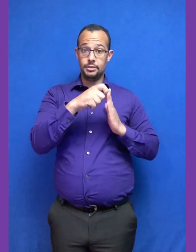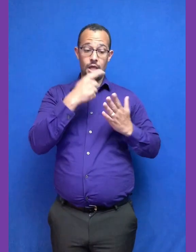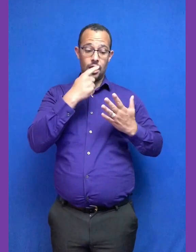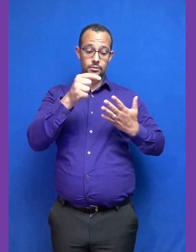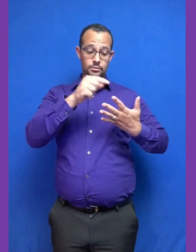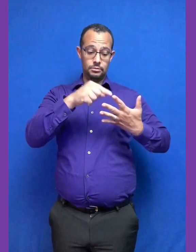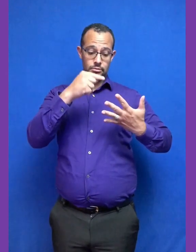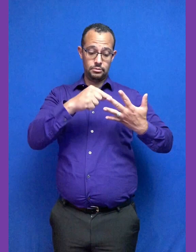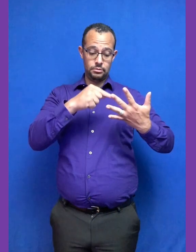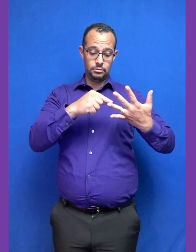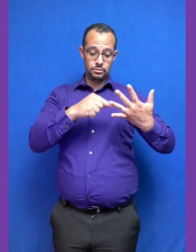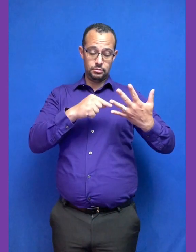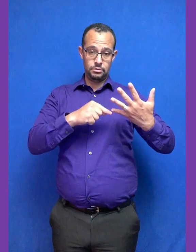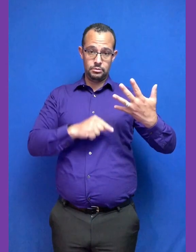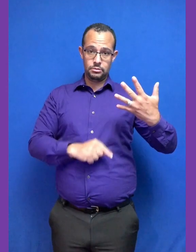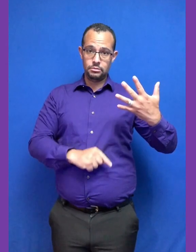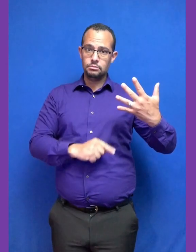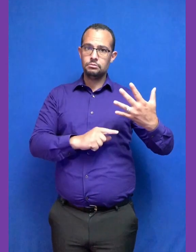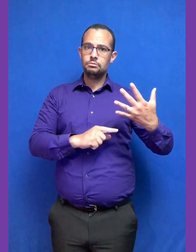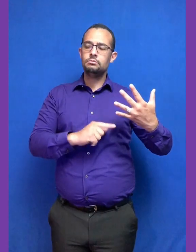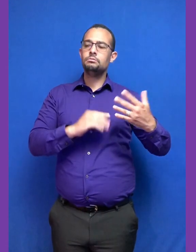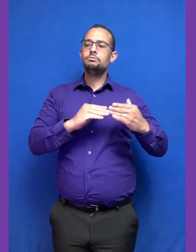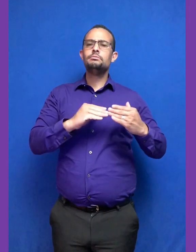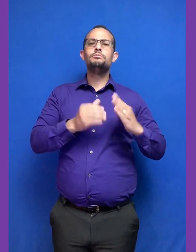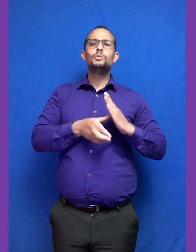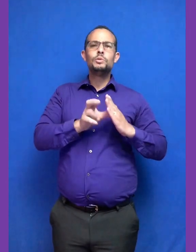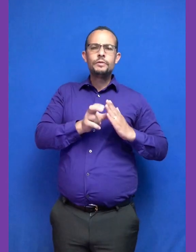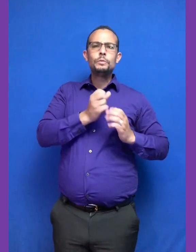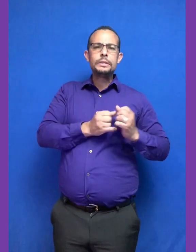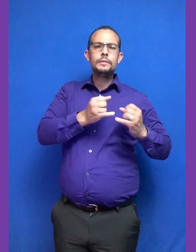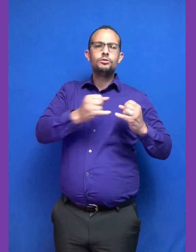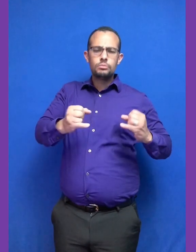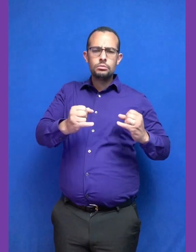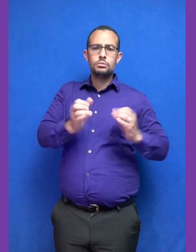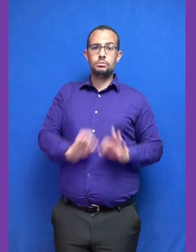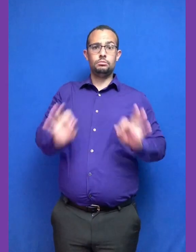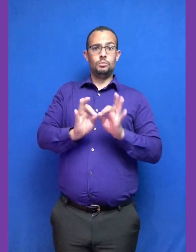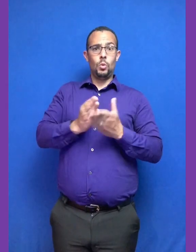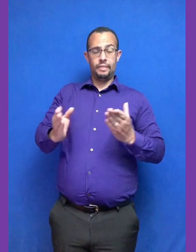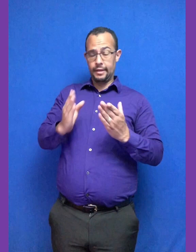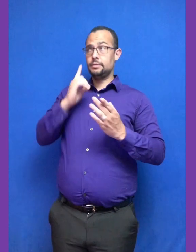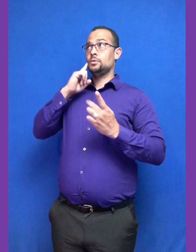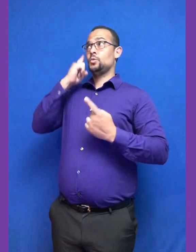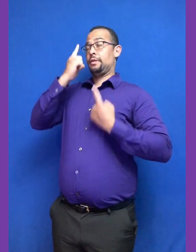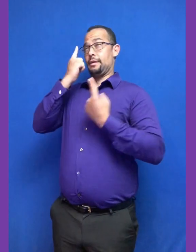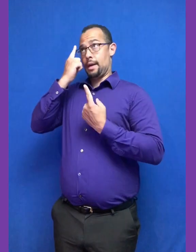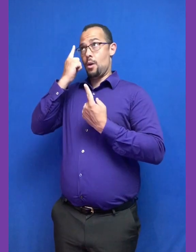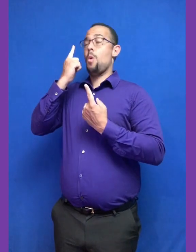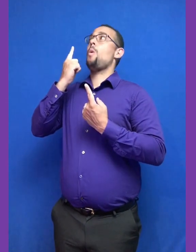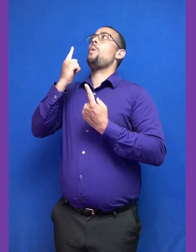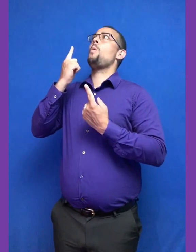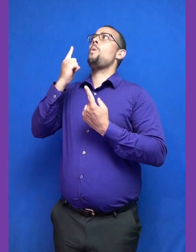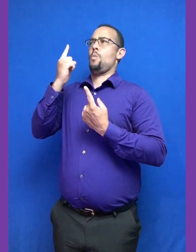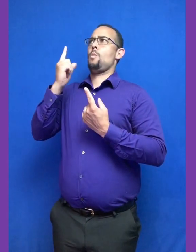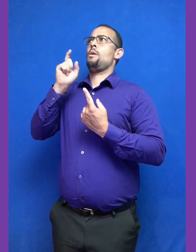by line things that you should have or things you should think about to make sure you're ready